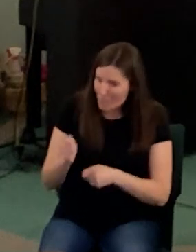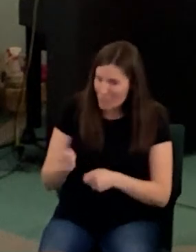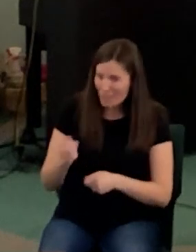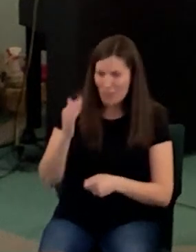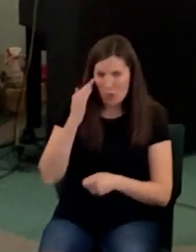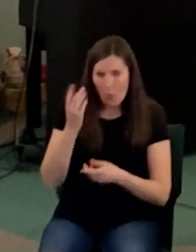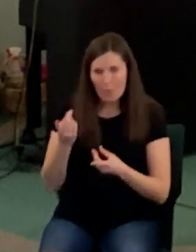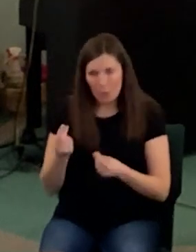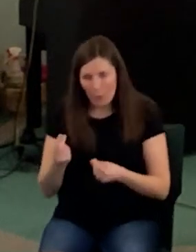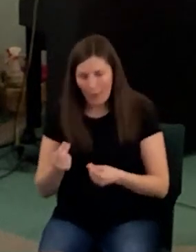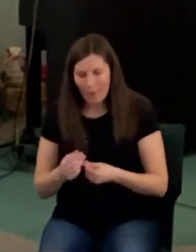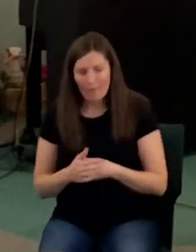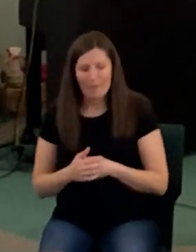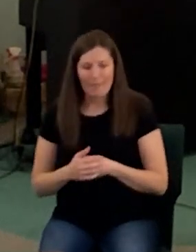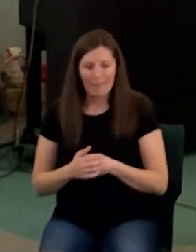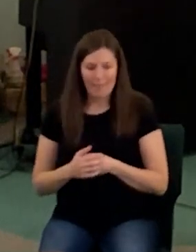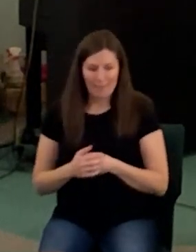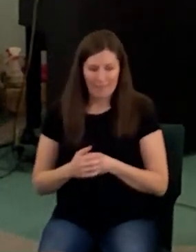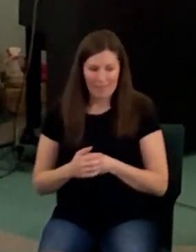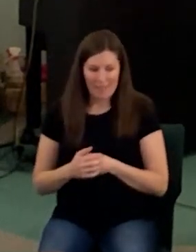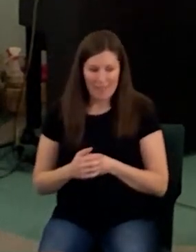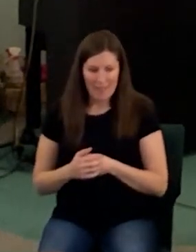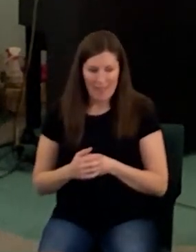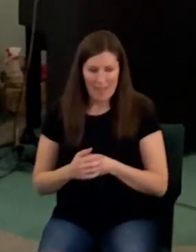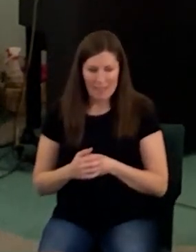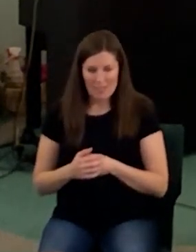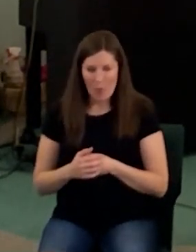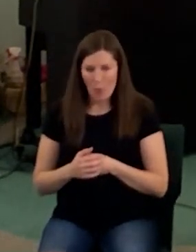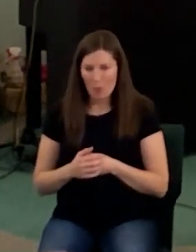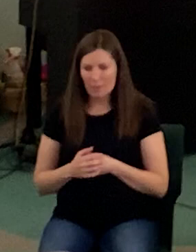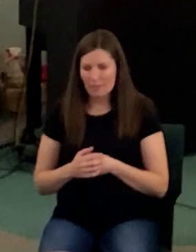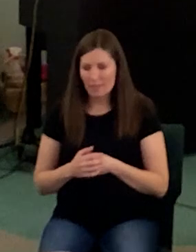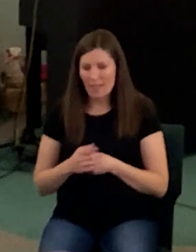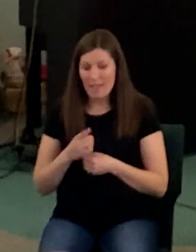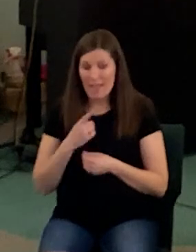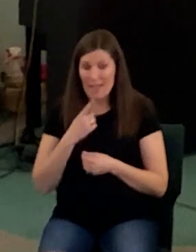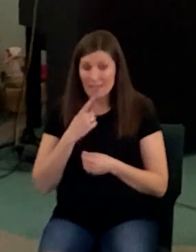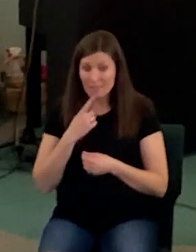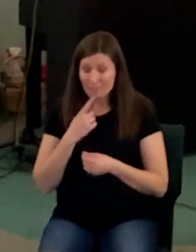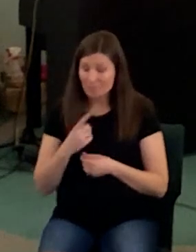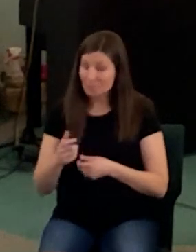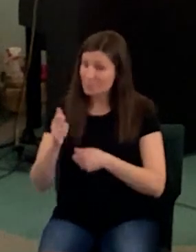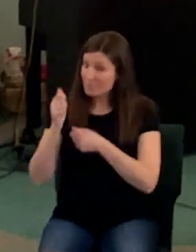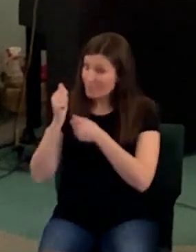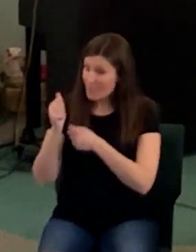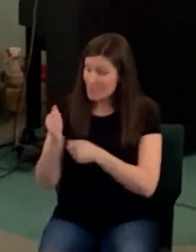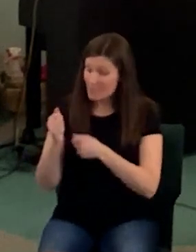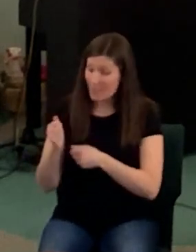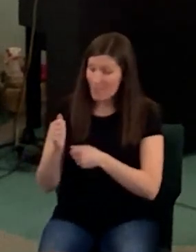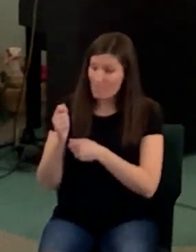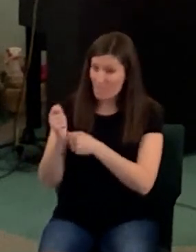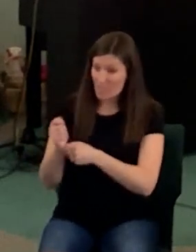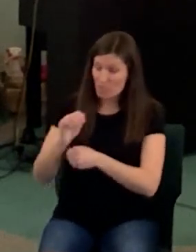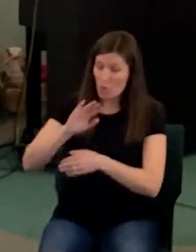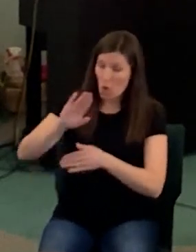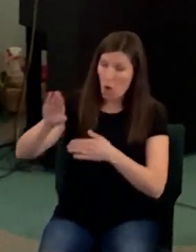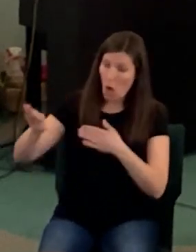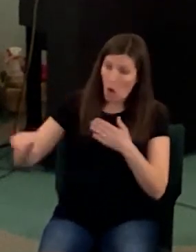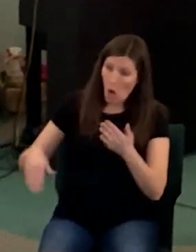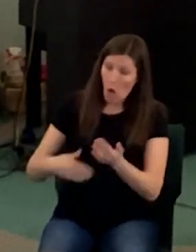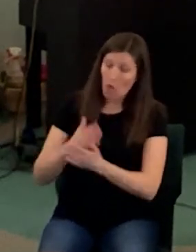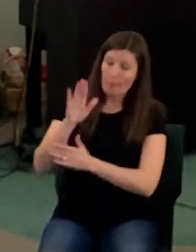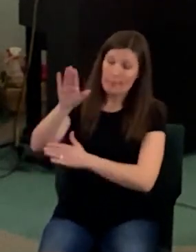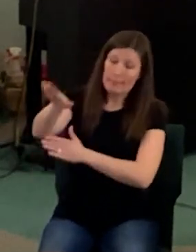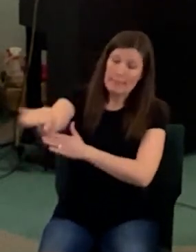for themselves. And not only that, it says they fished all night long and they